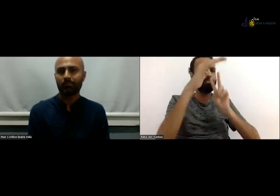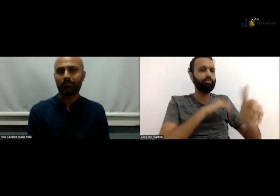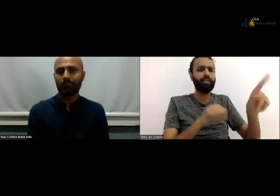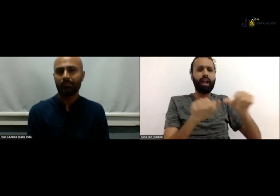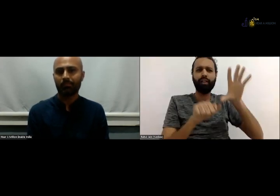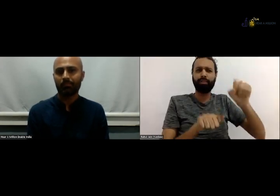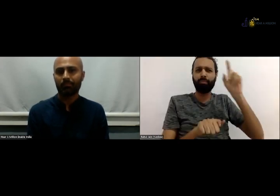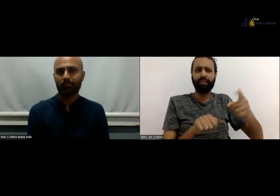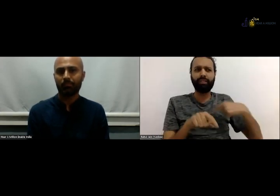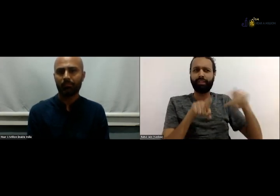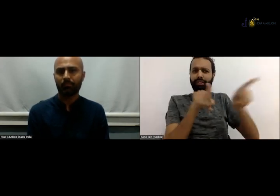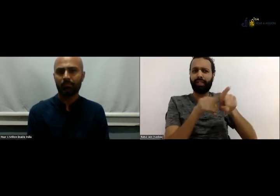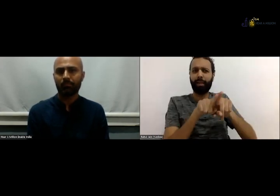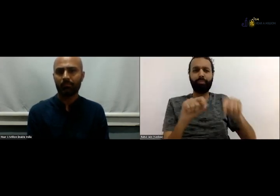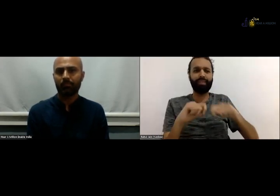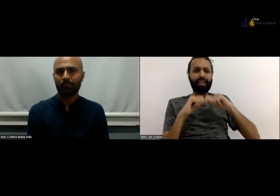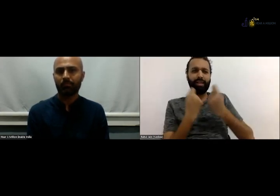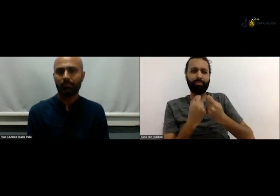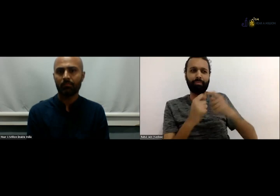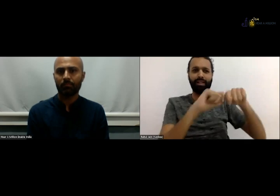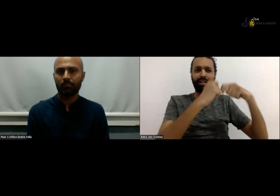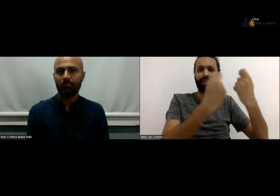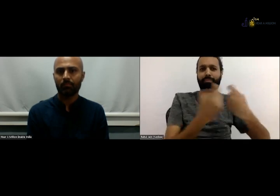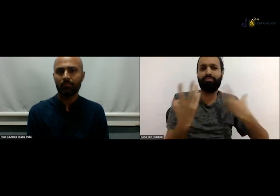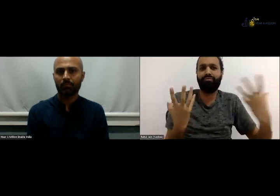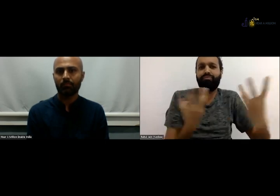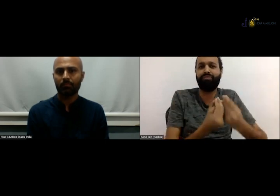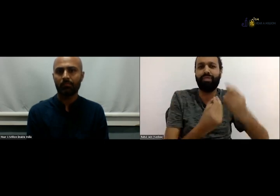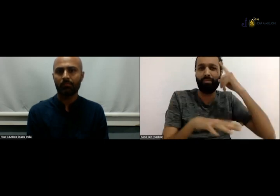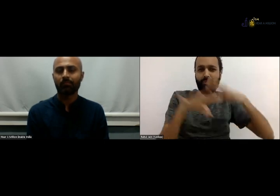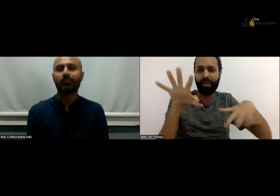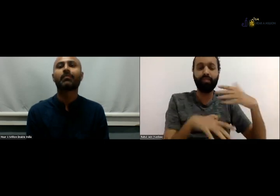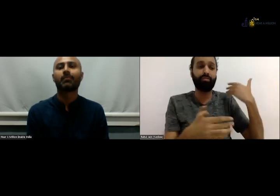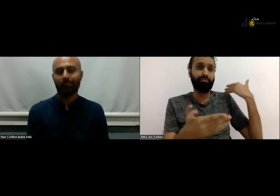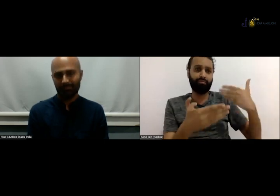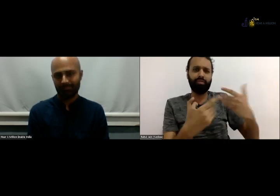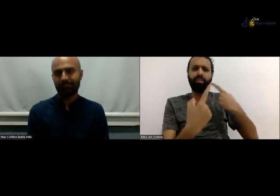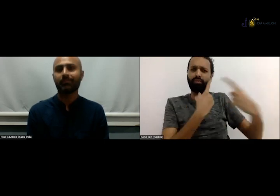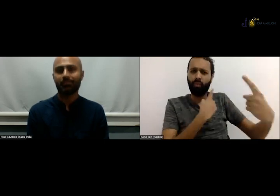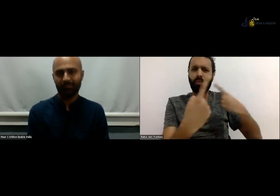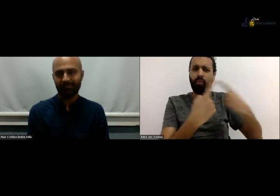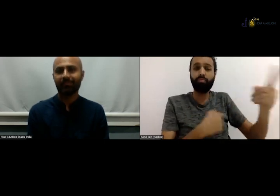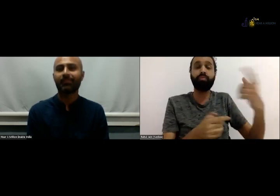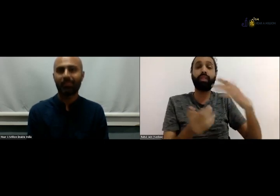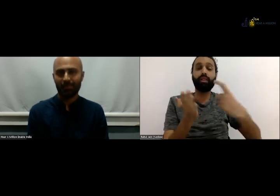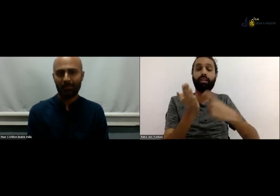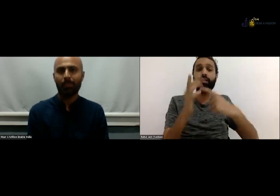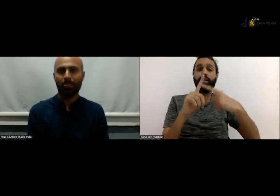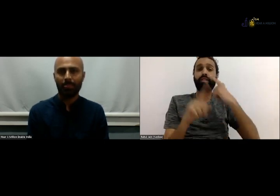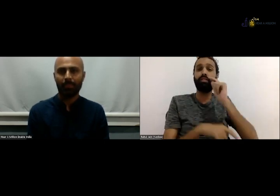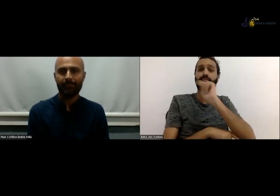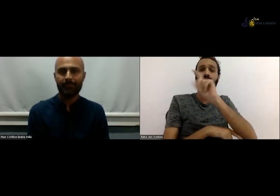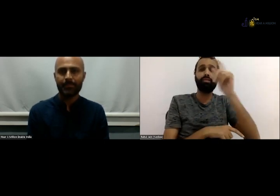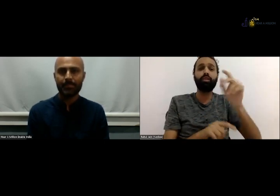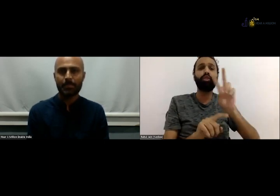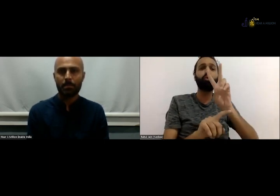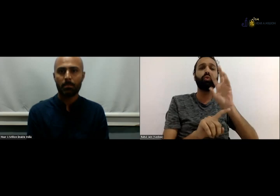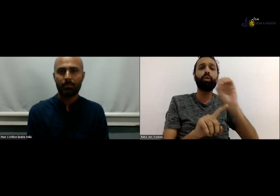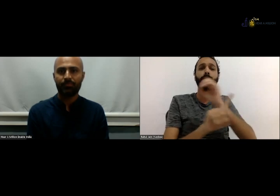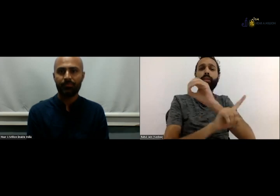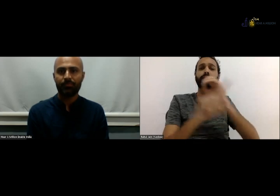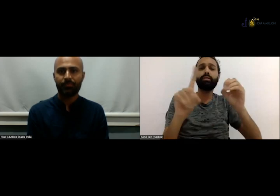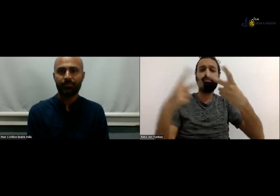thought like that, and she asked me that. It was her vision that to provide accessibility to all deaf people, and we had so